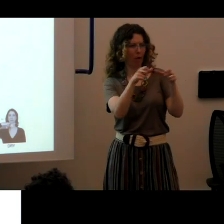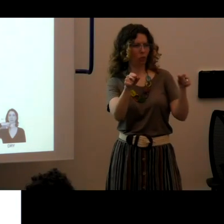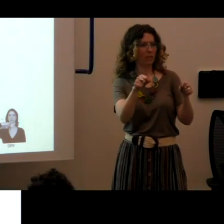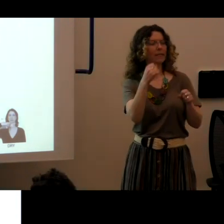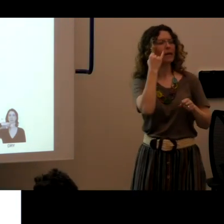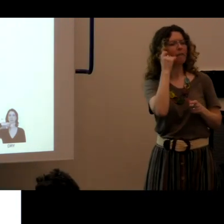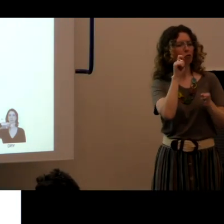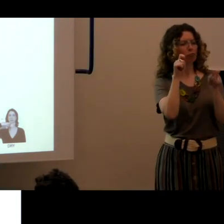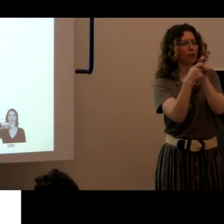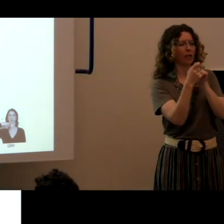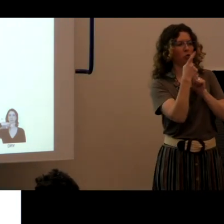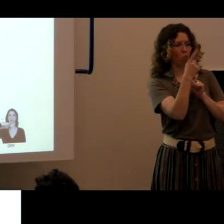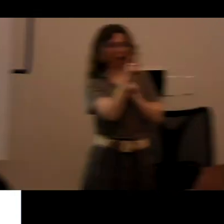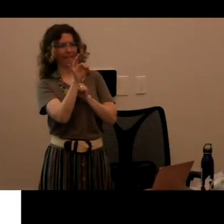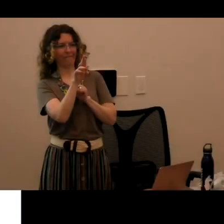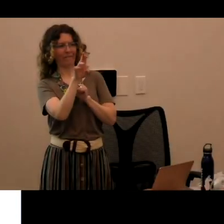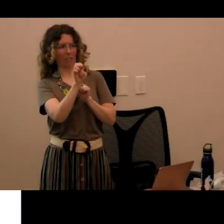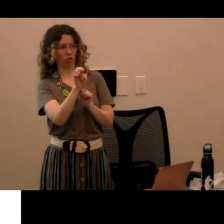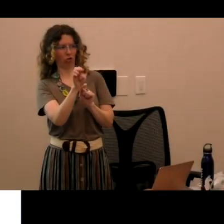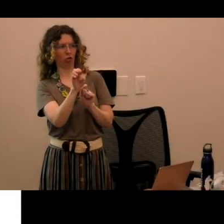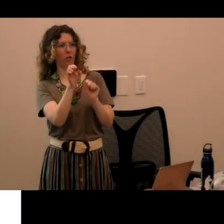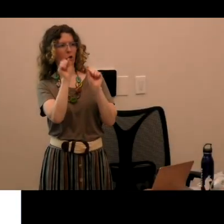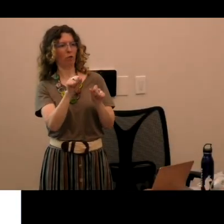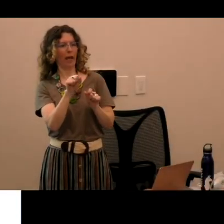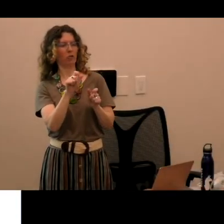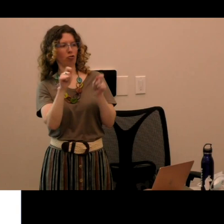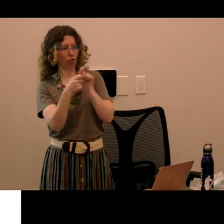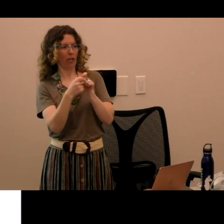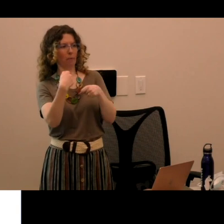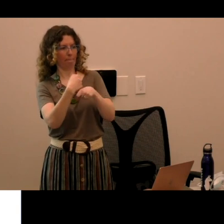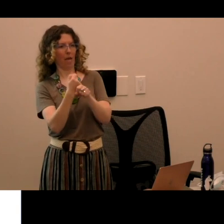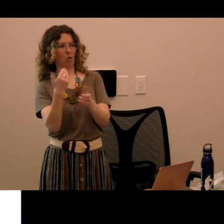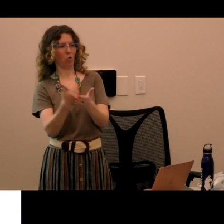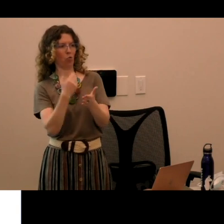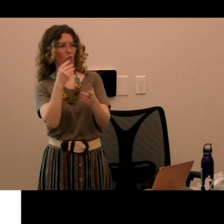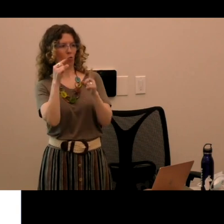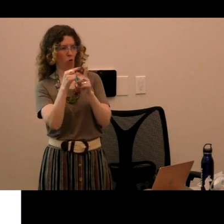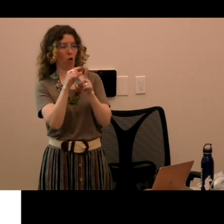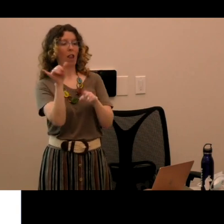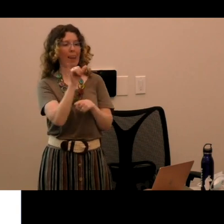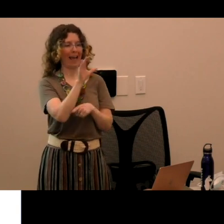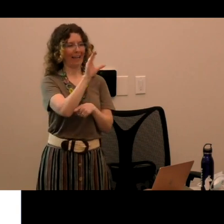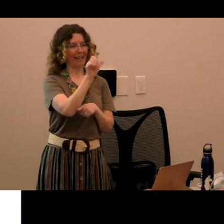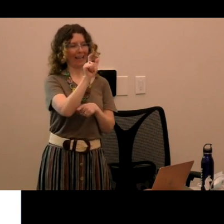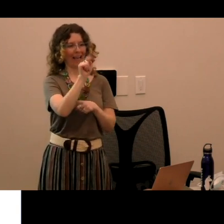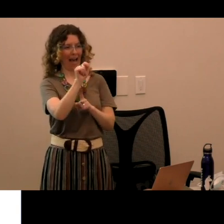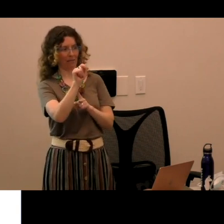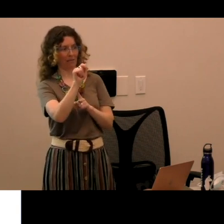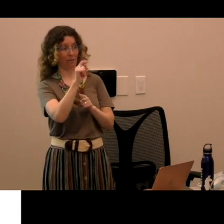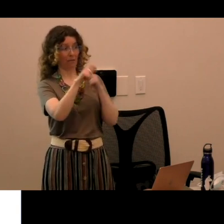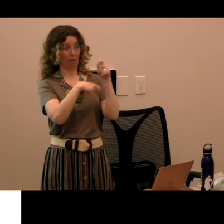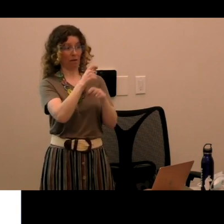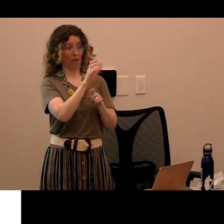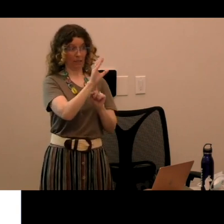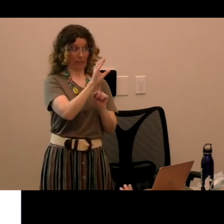with linguistics. If you change one feature, then you can adjust it to make a new word. For